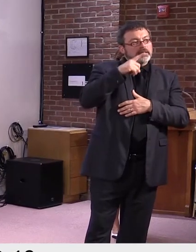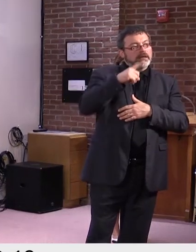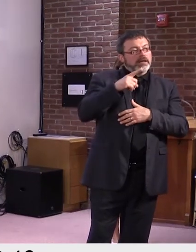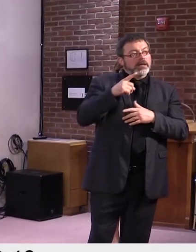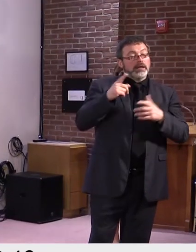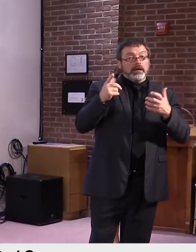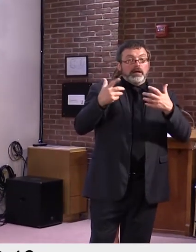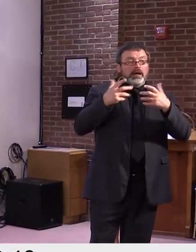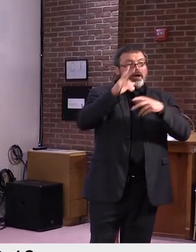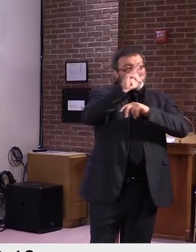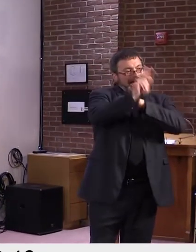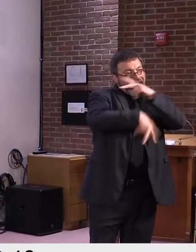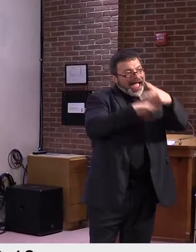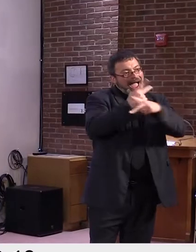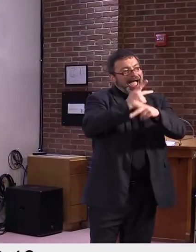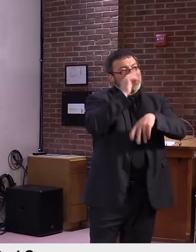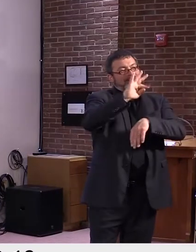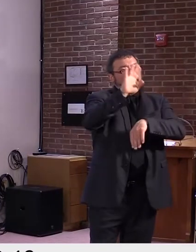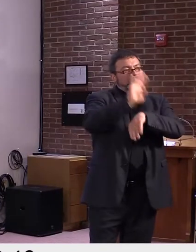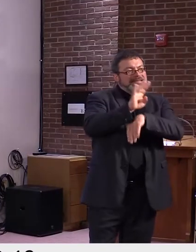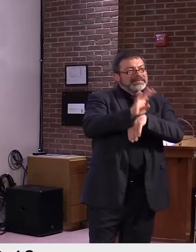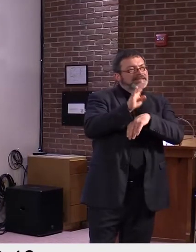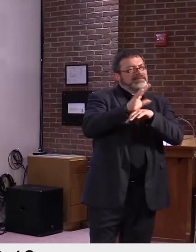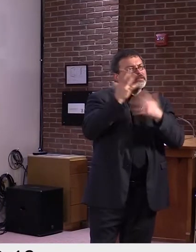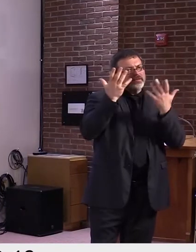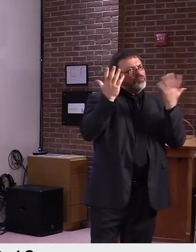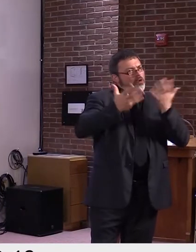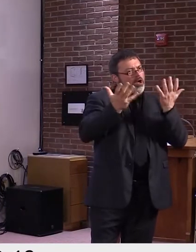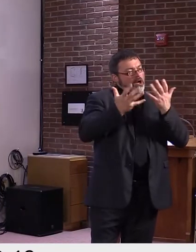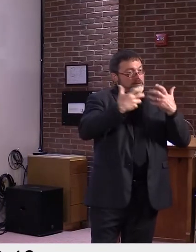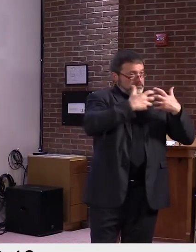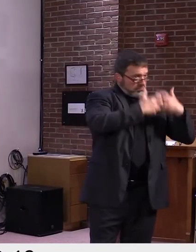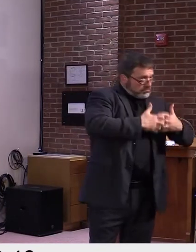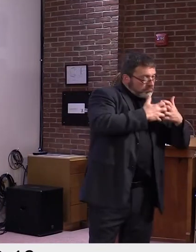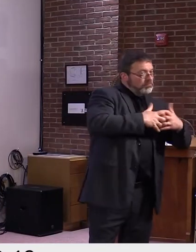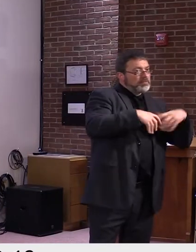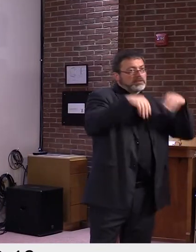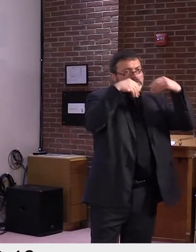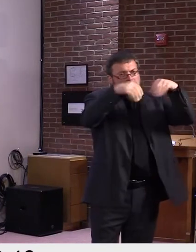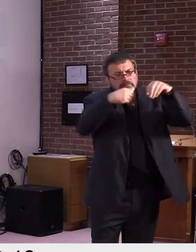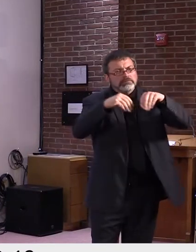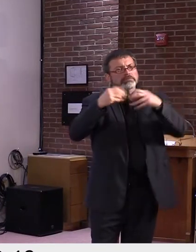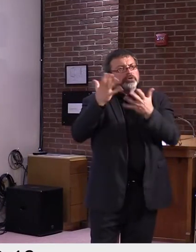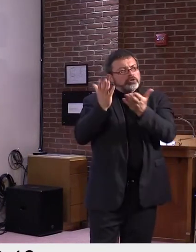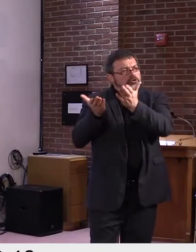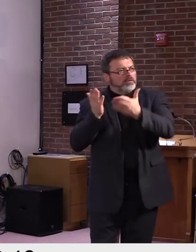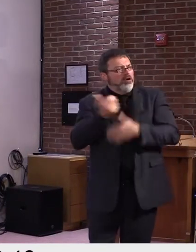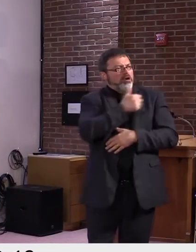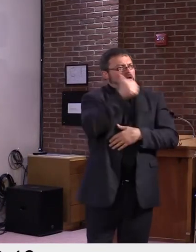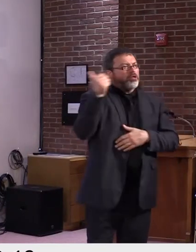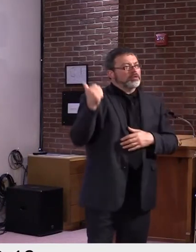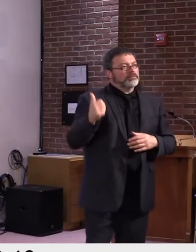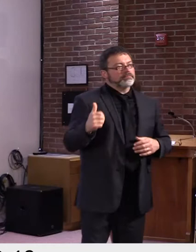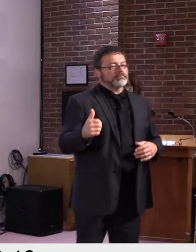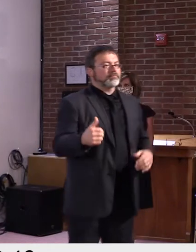in, say, the Fairhaven area? Yeah, I can't really divulge any more information than I have.